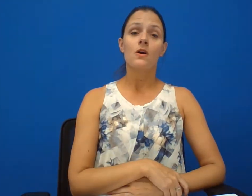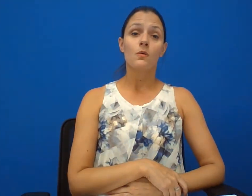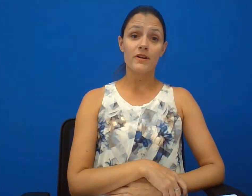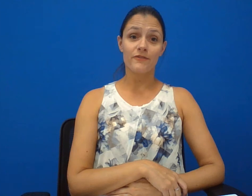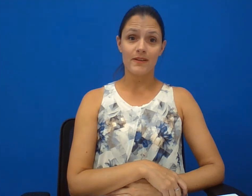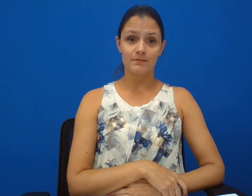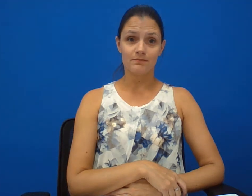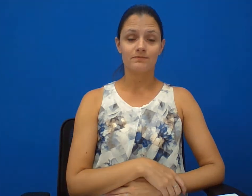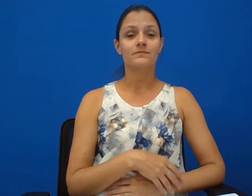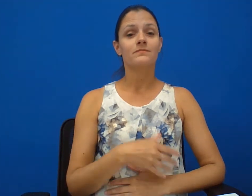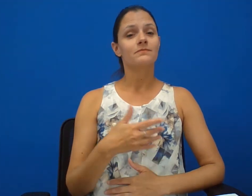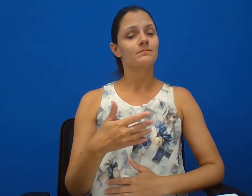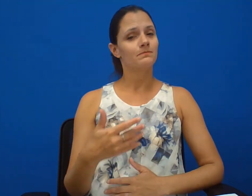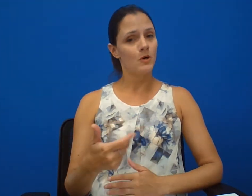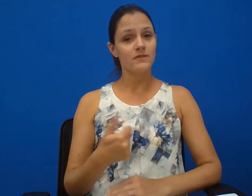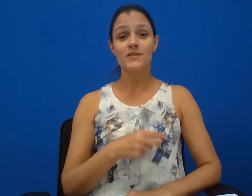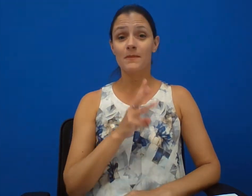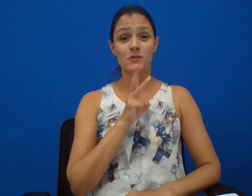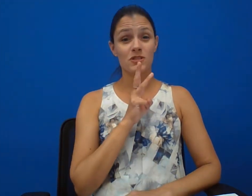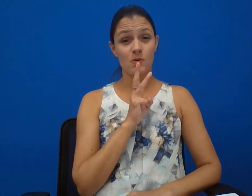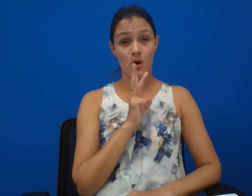Water fountain. Most of the time you'll just see water.